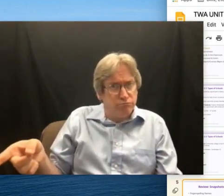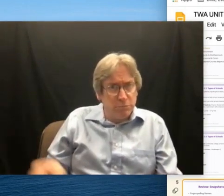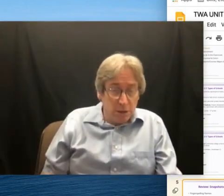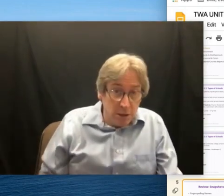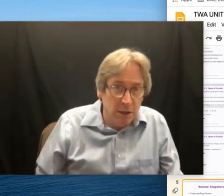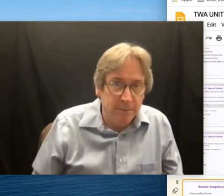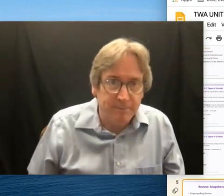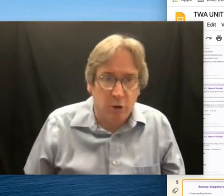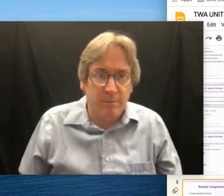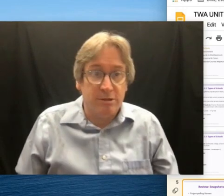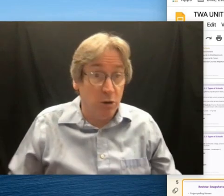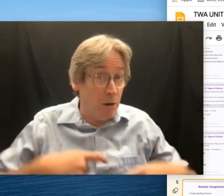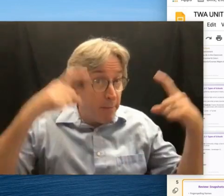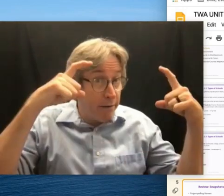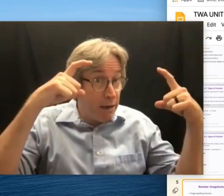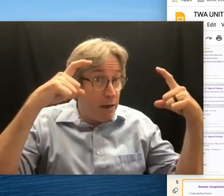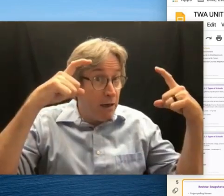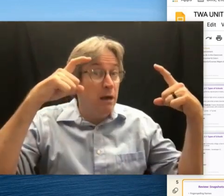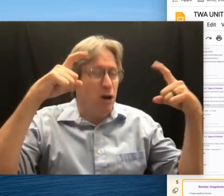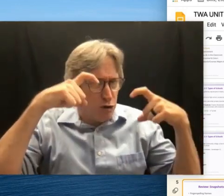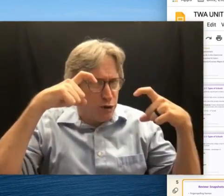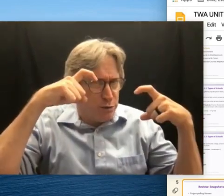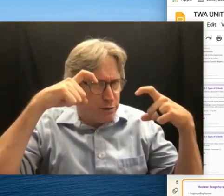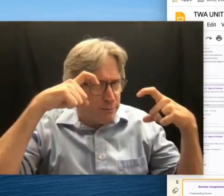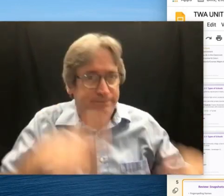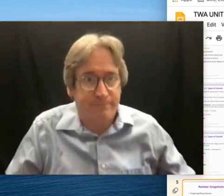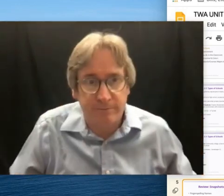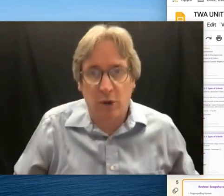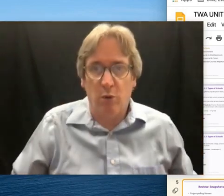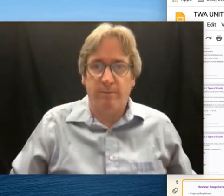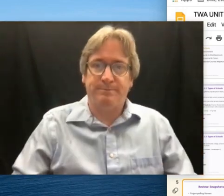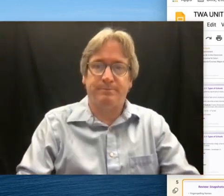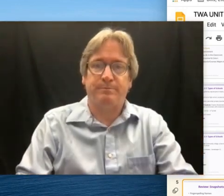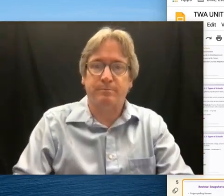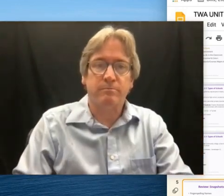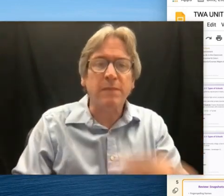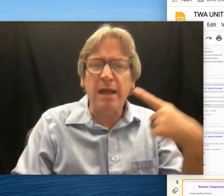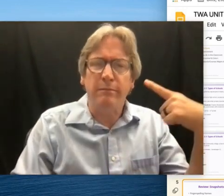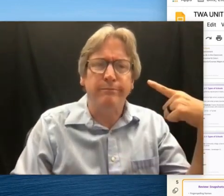that. All right. So Mary, her shoes. Cool.